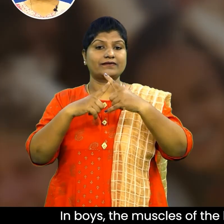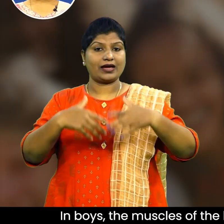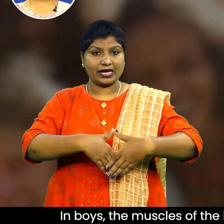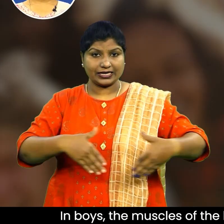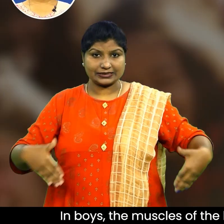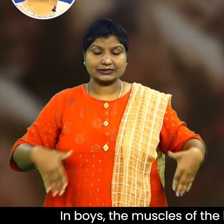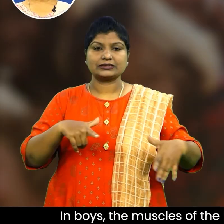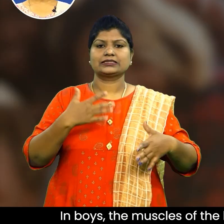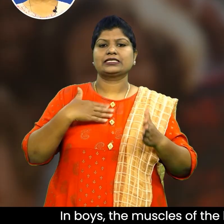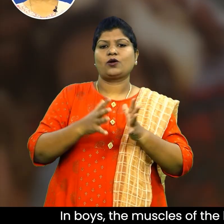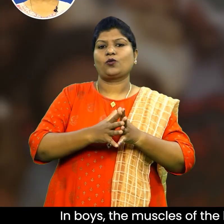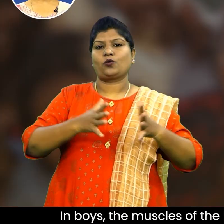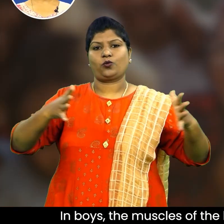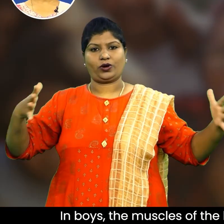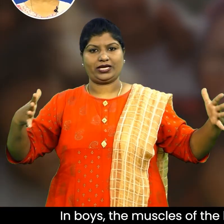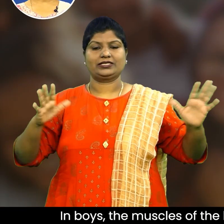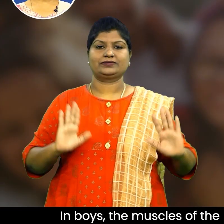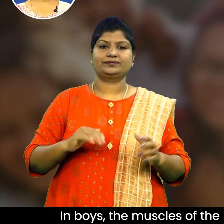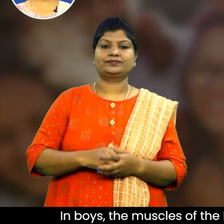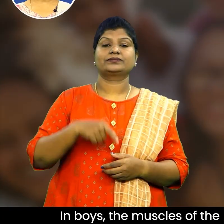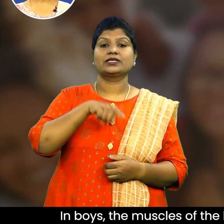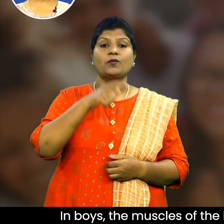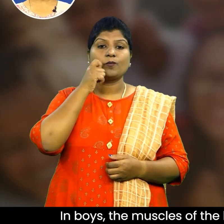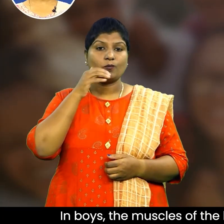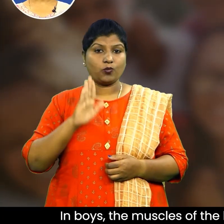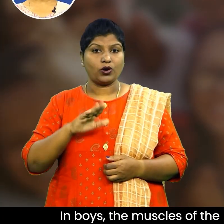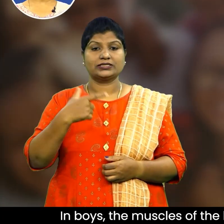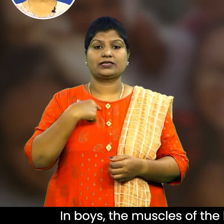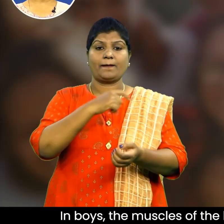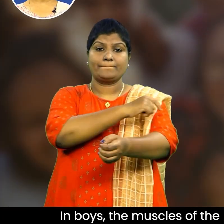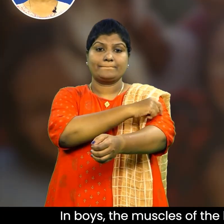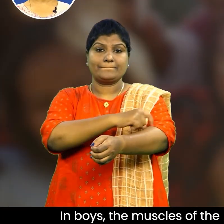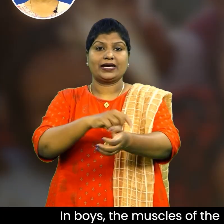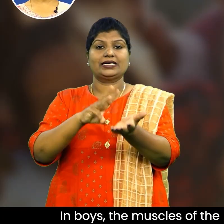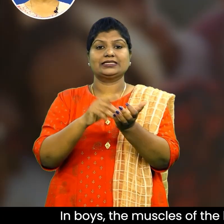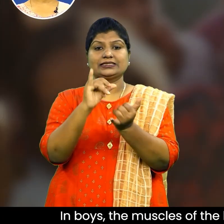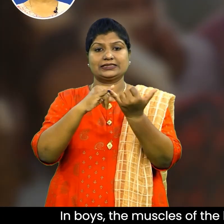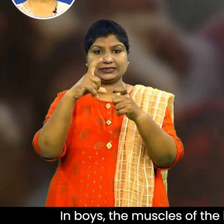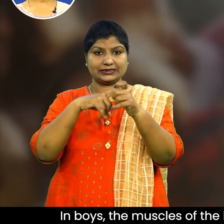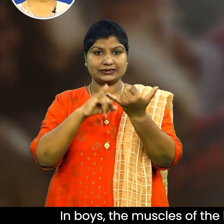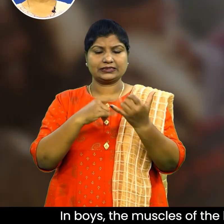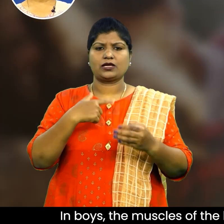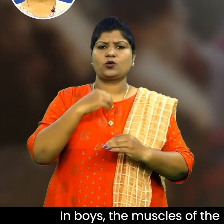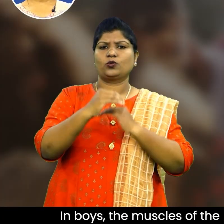In boys, the muscles of the body grow more prominently than in